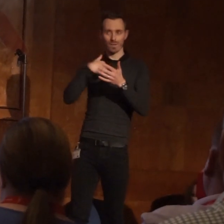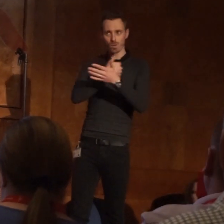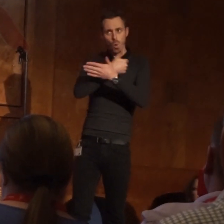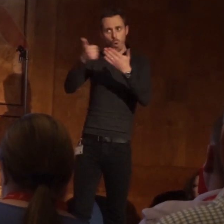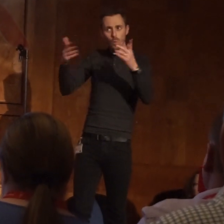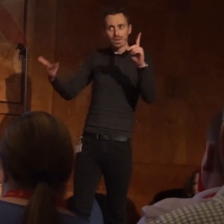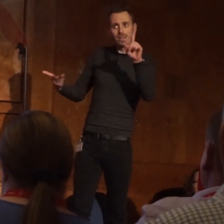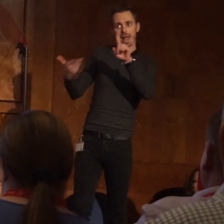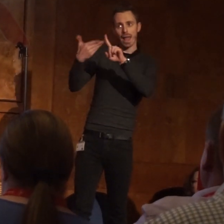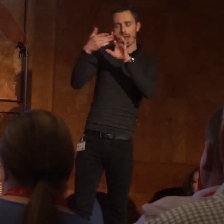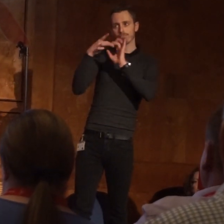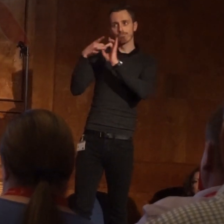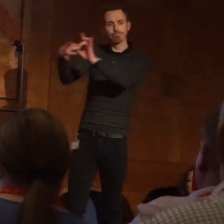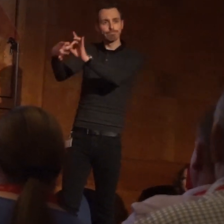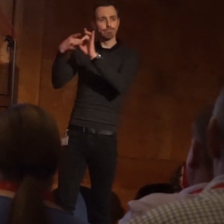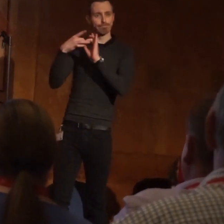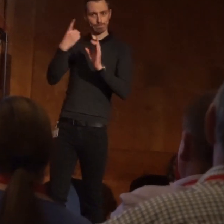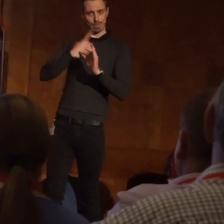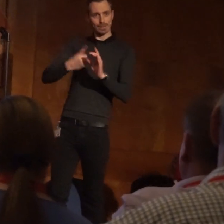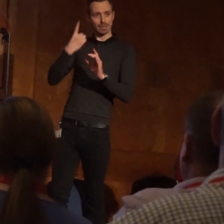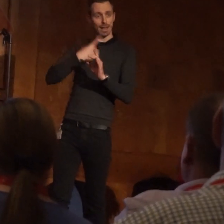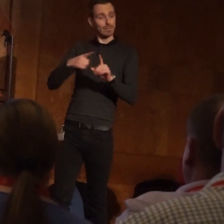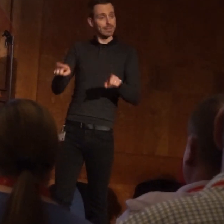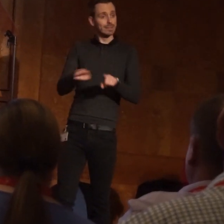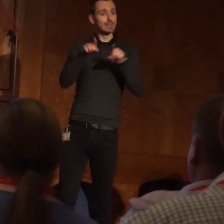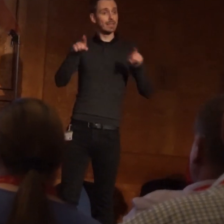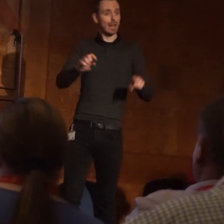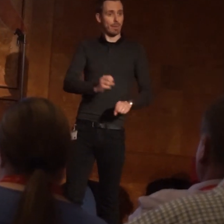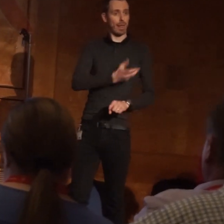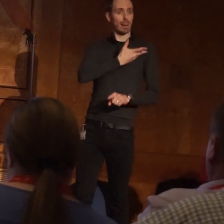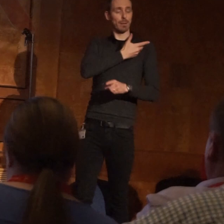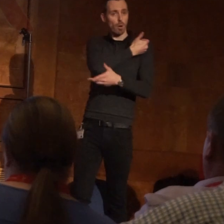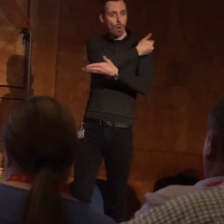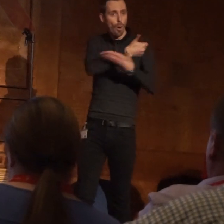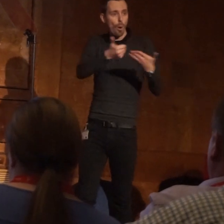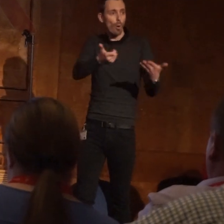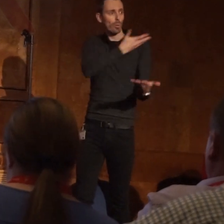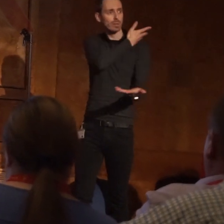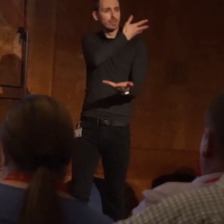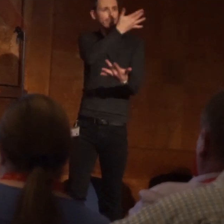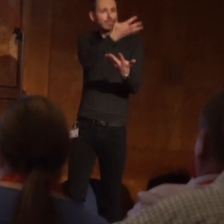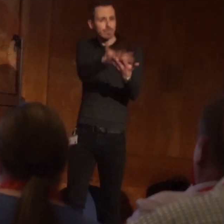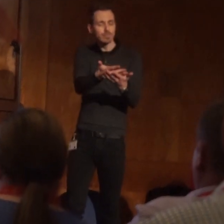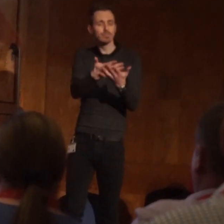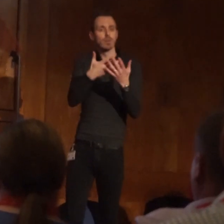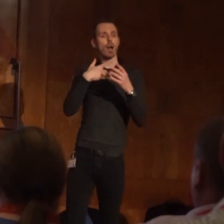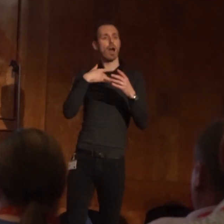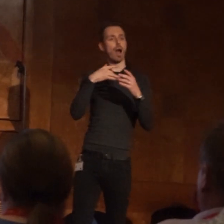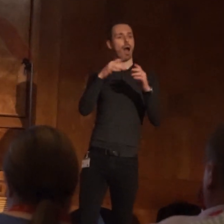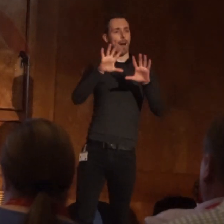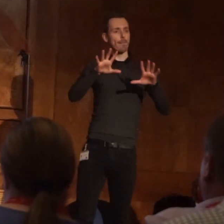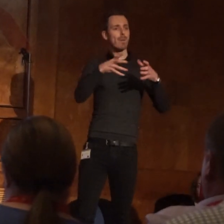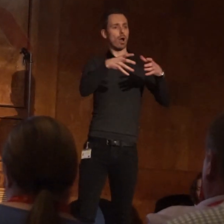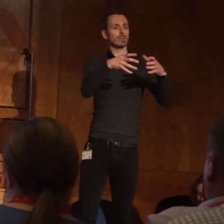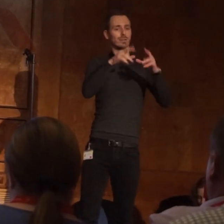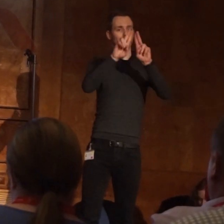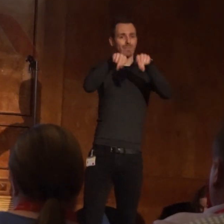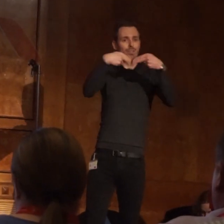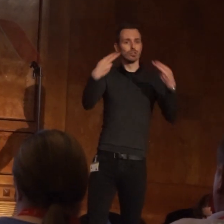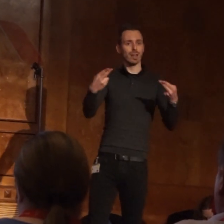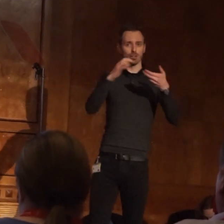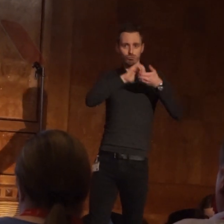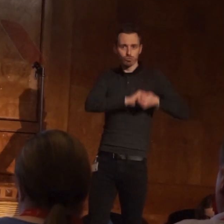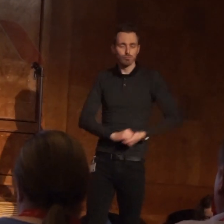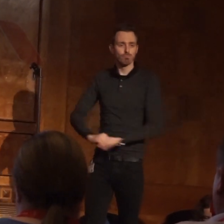has always been, and as far as I'm concerned, always will be, a party of international solidarity, which is